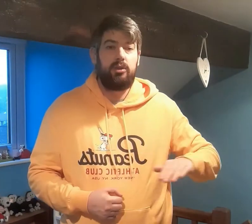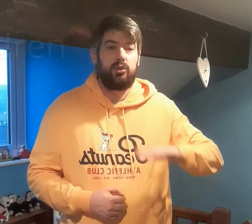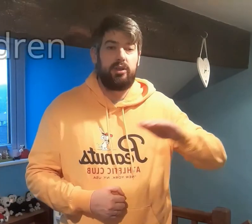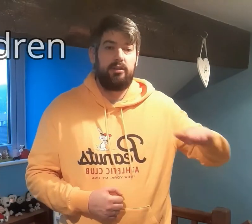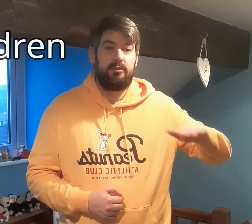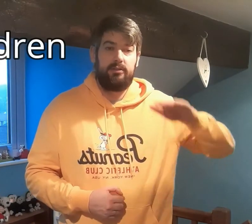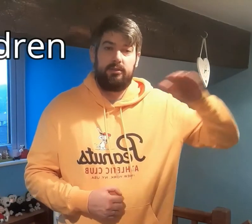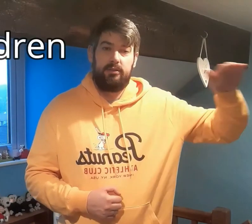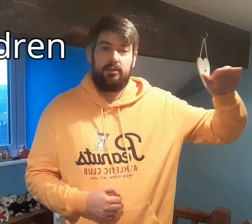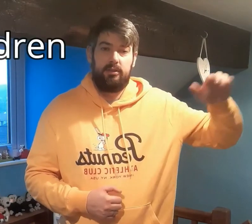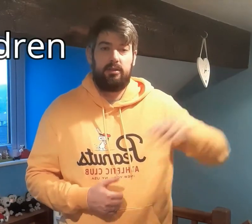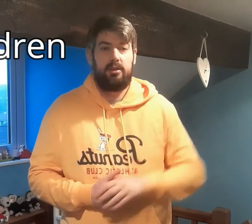Children.